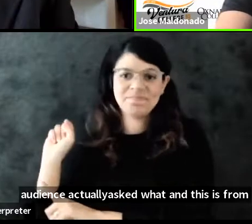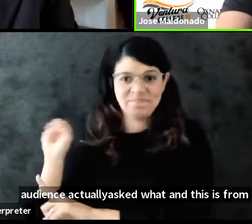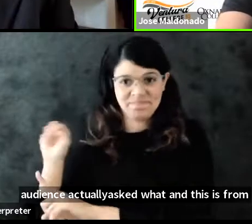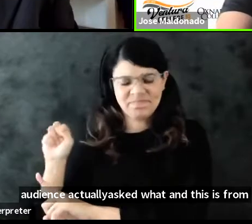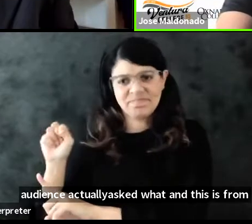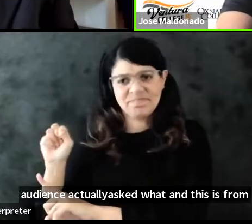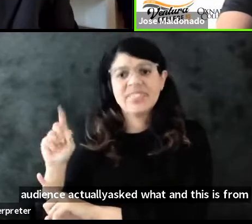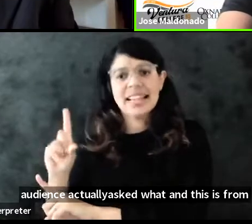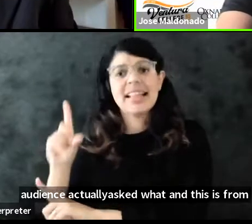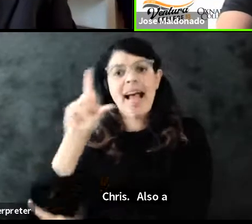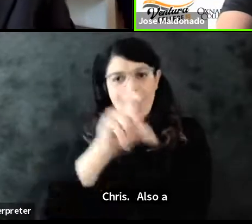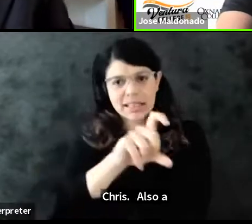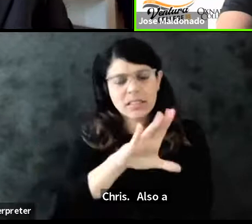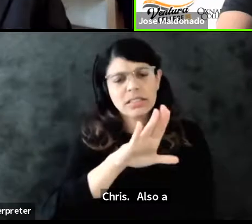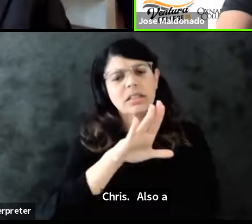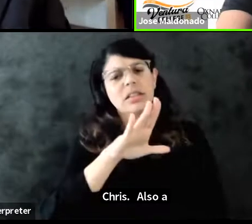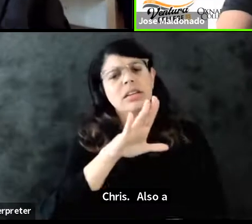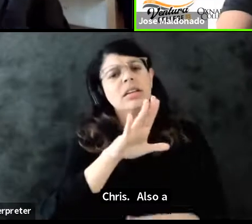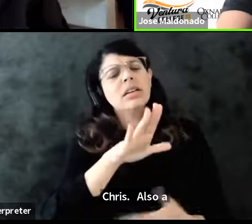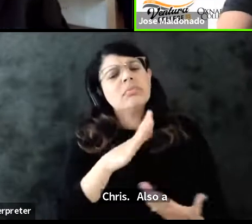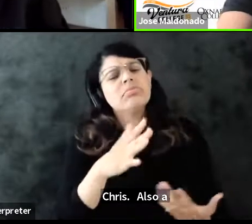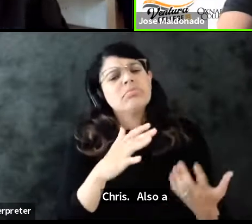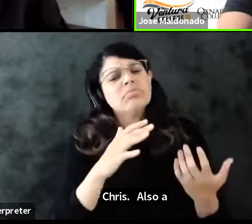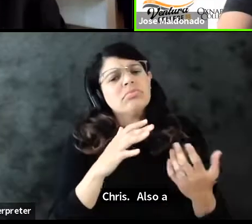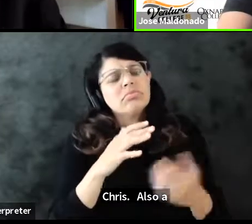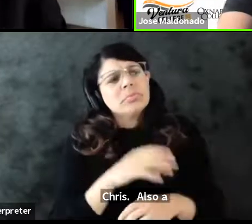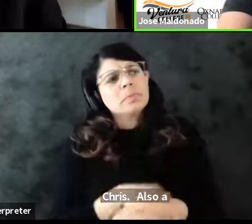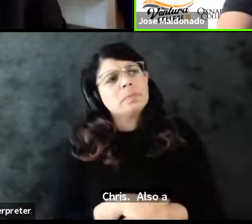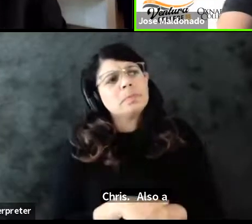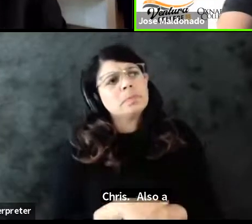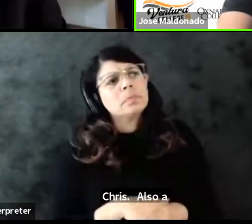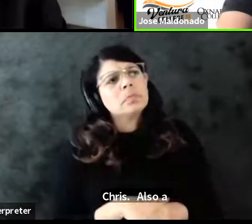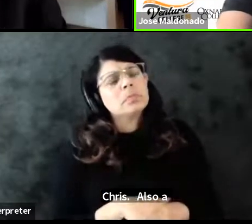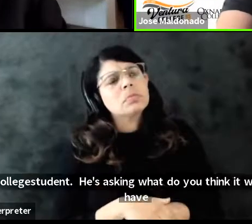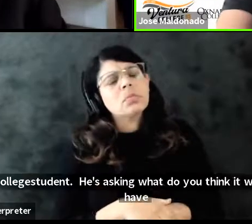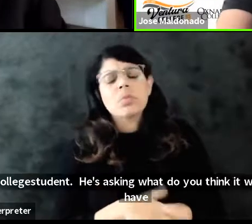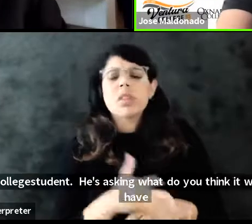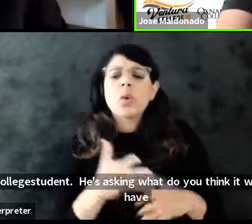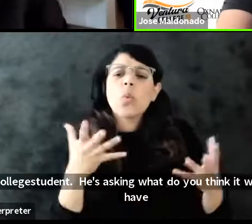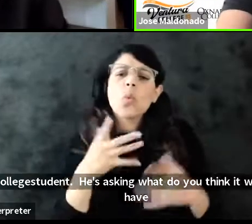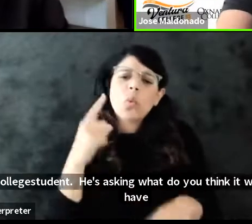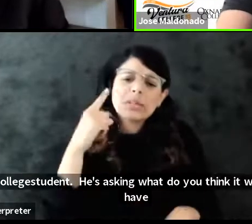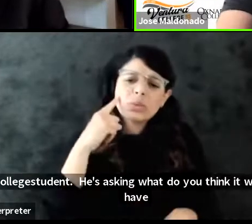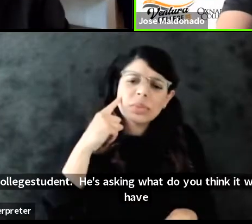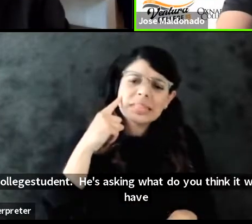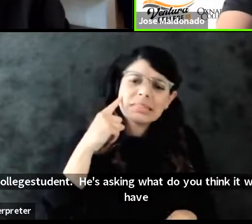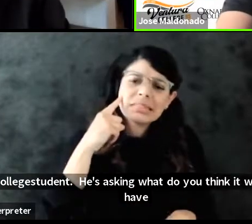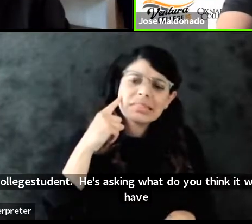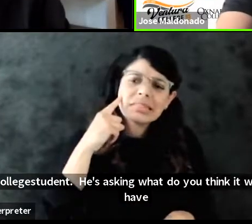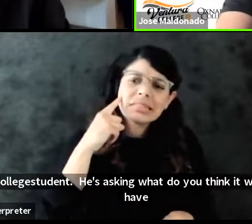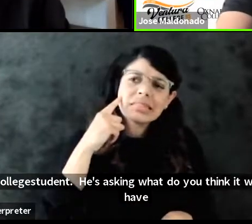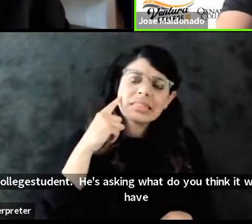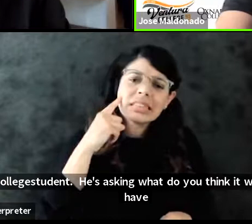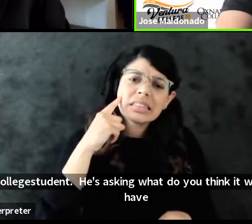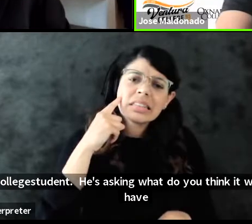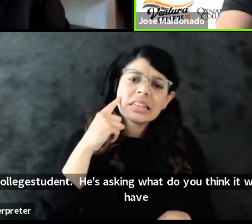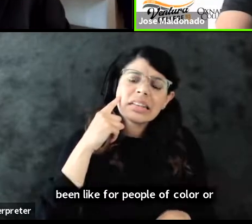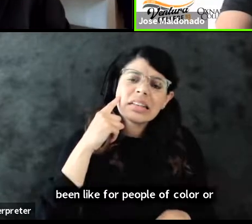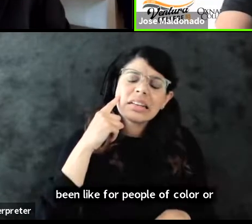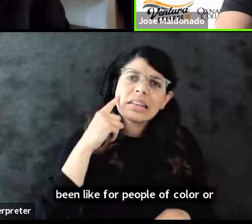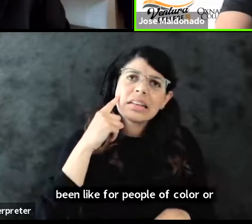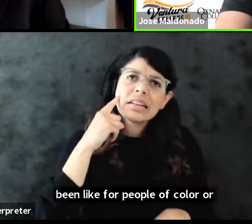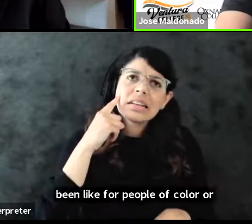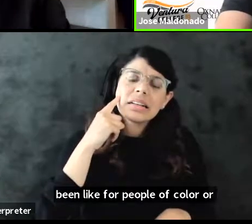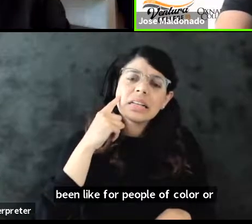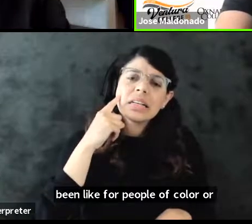what do you think it would have been like for people of color or for a person of color if a Trump type president would have